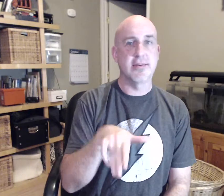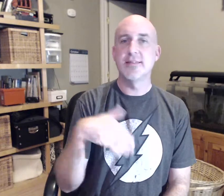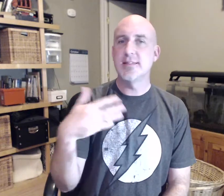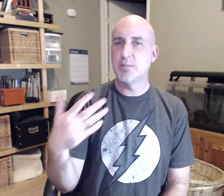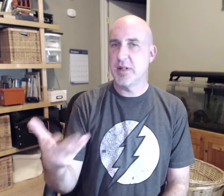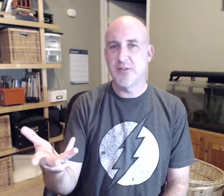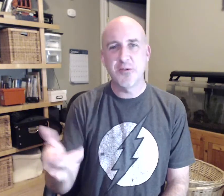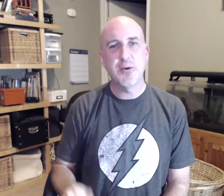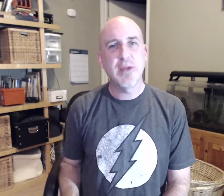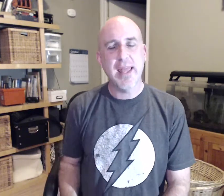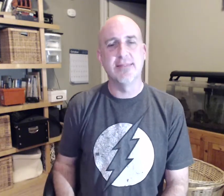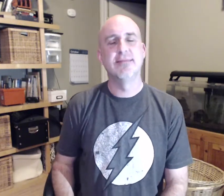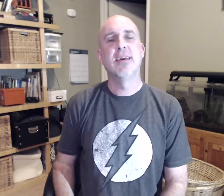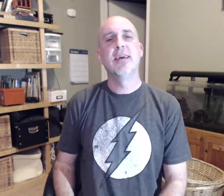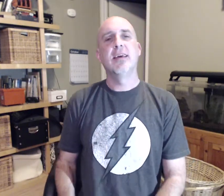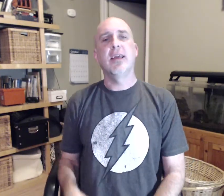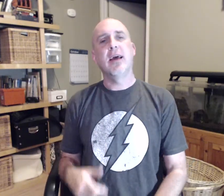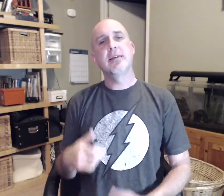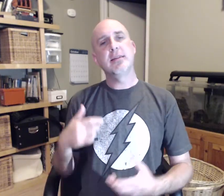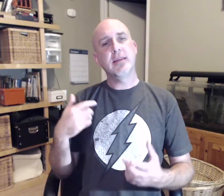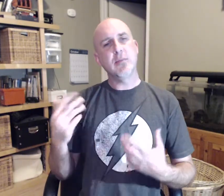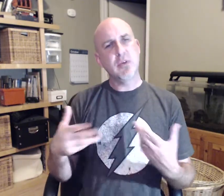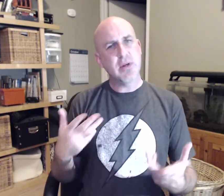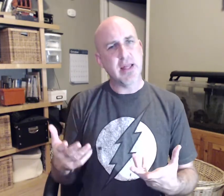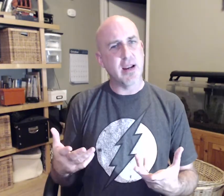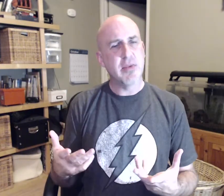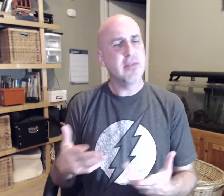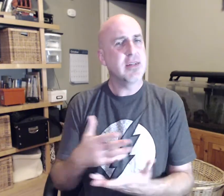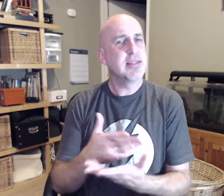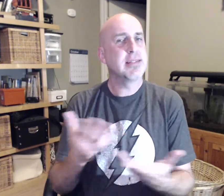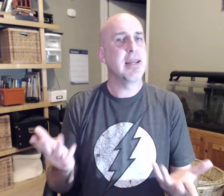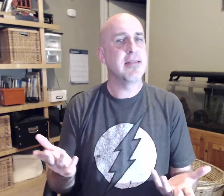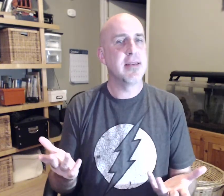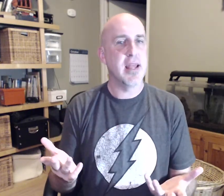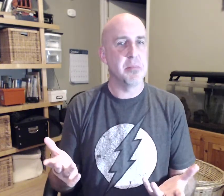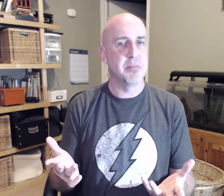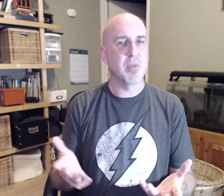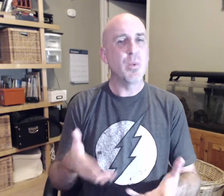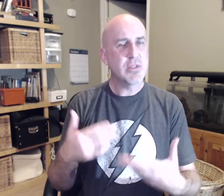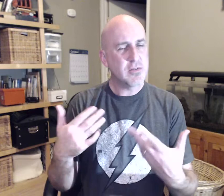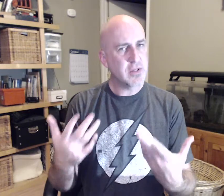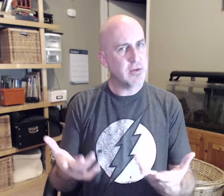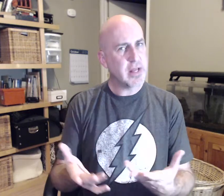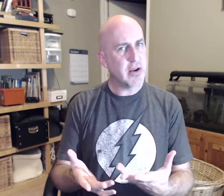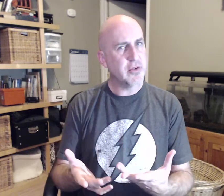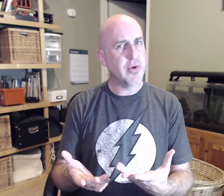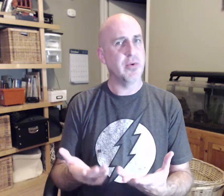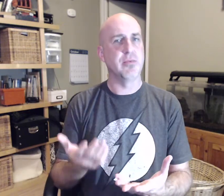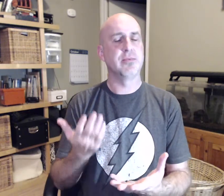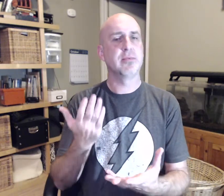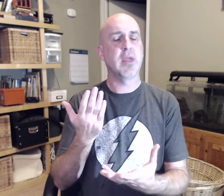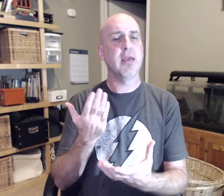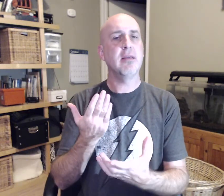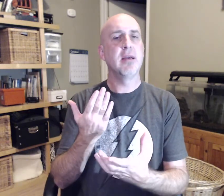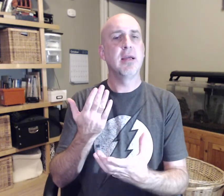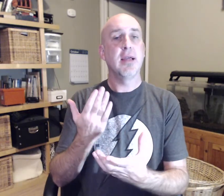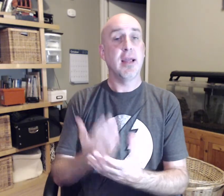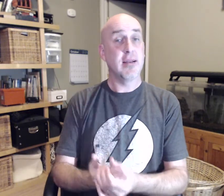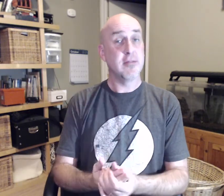I'll spell it for you again. And keep doing that. I'm not even going to say the name. I want you to figure it out on your own, okay? And